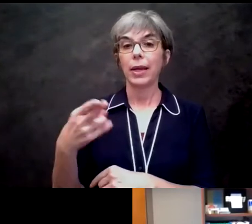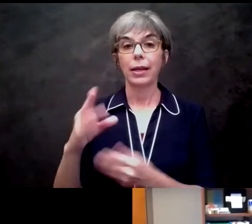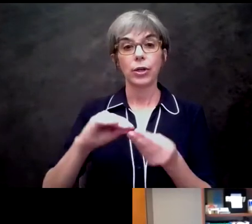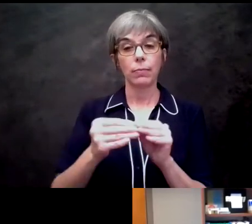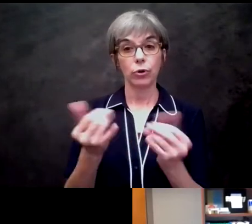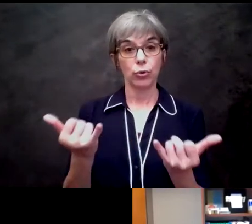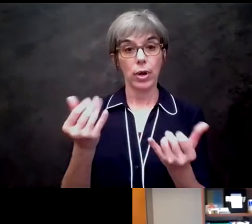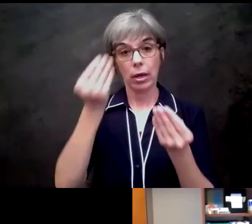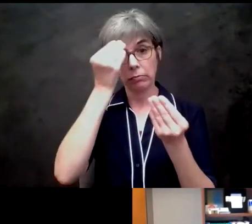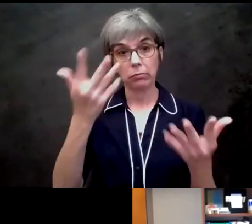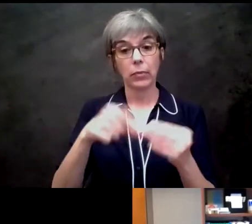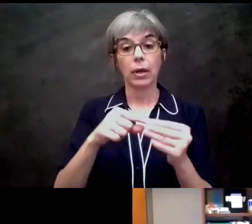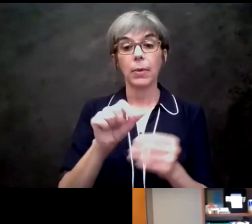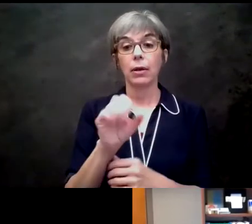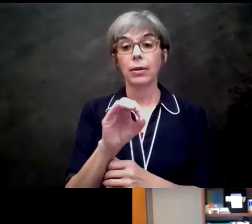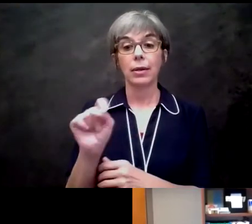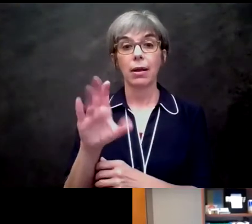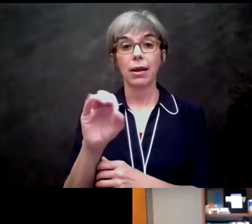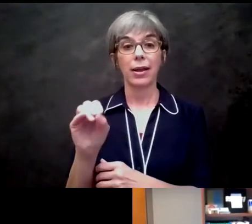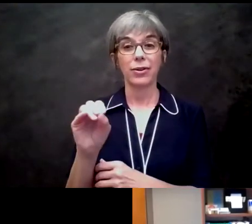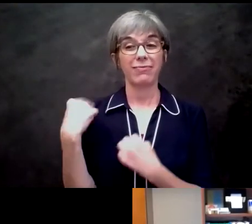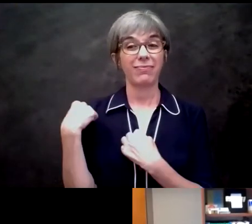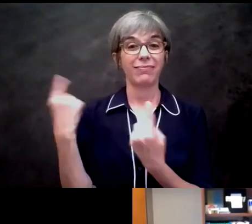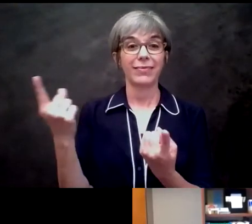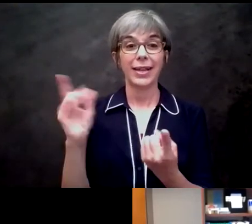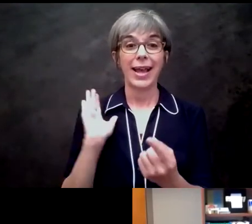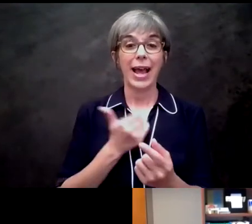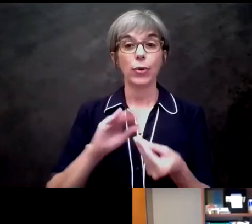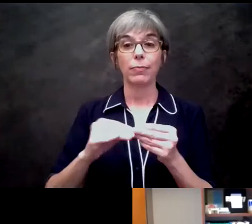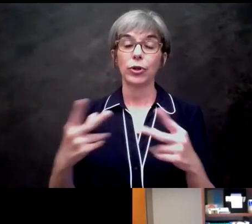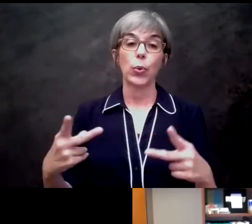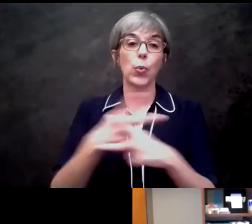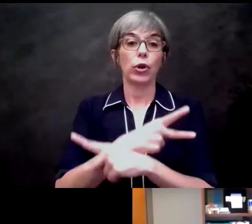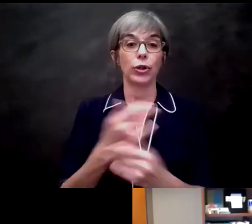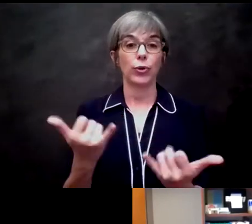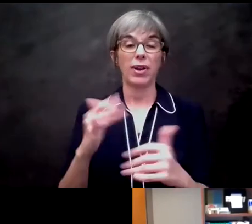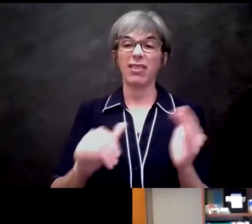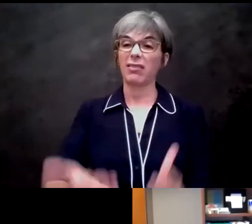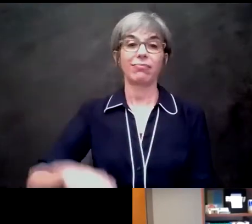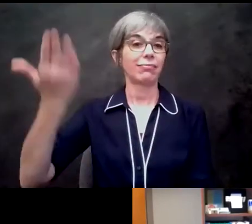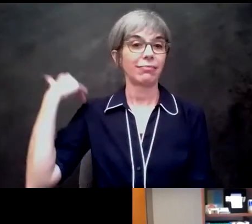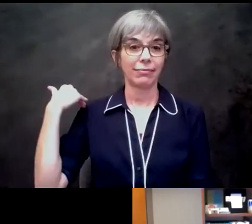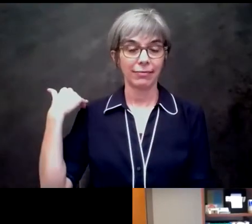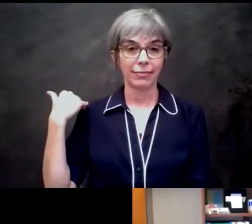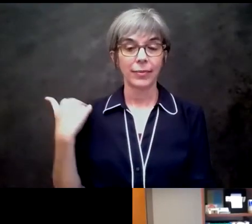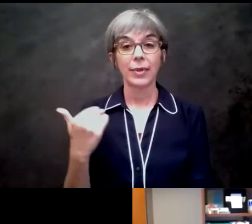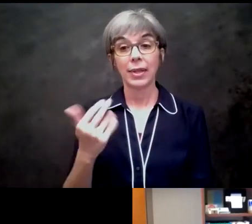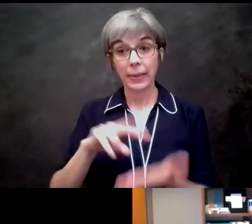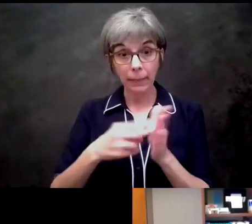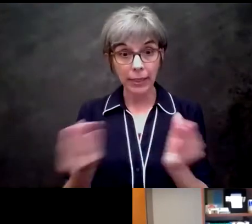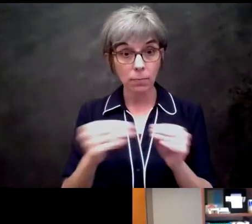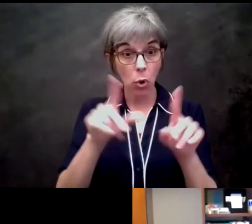Scott County, we will see the highest daily case count today. And additional testing is not driving the